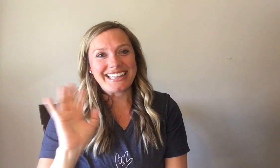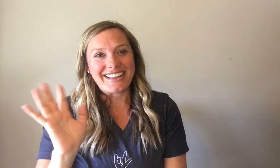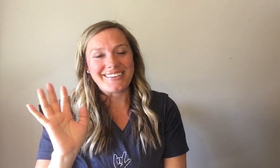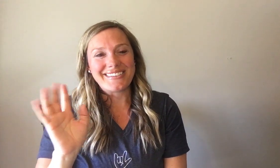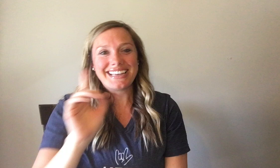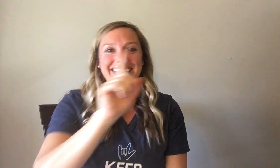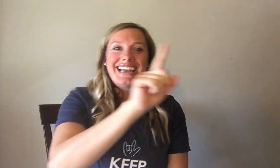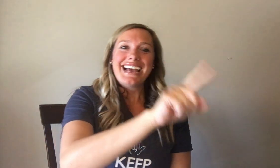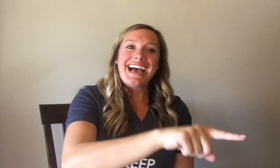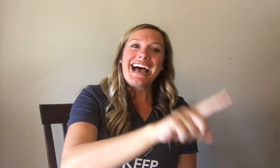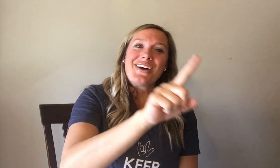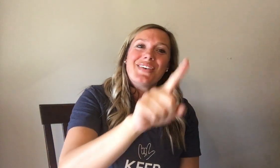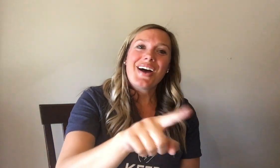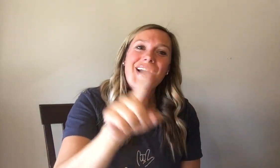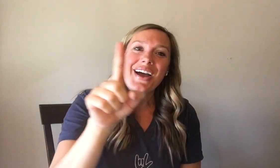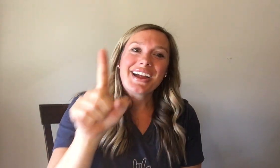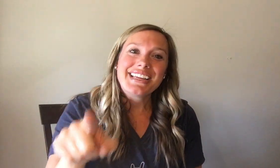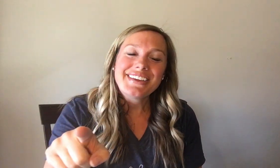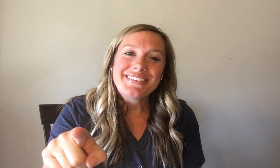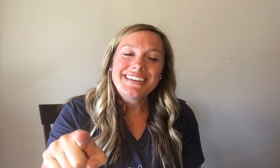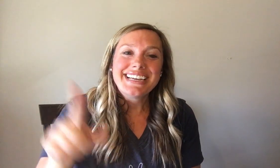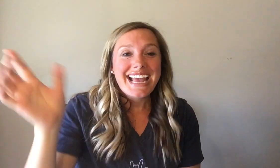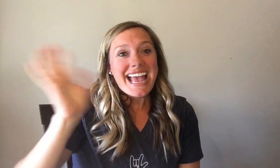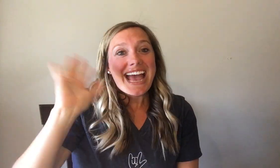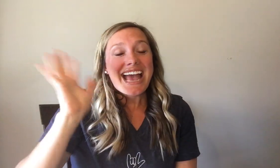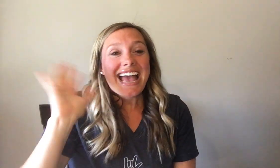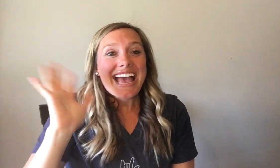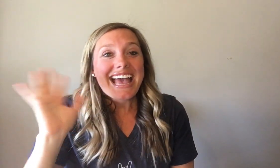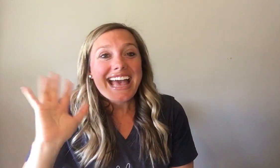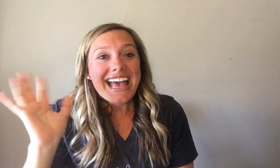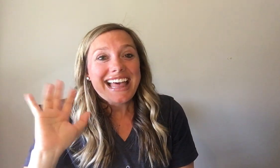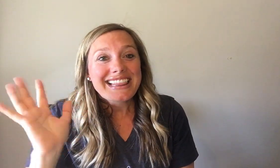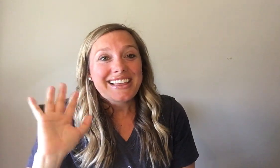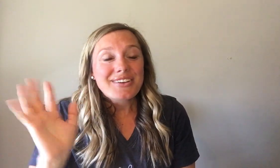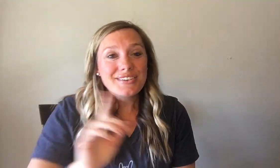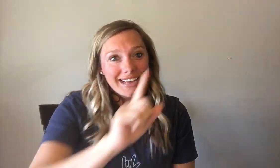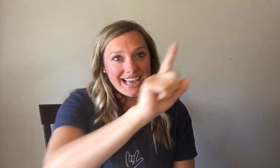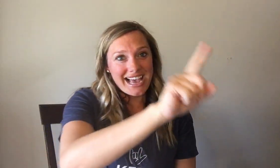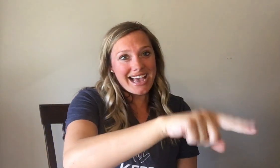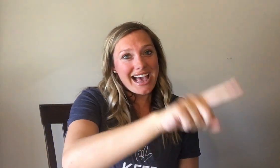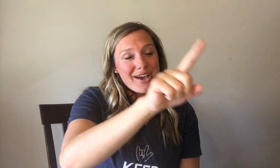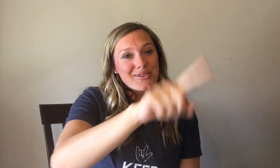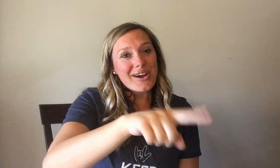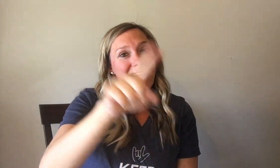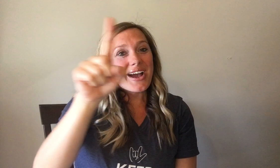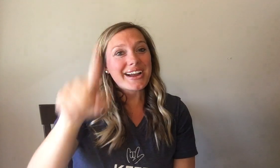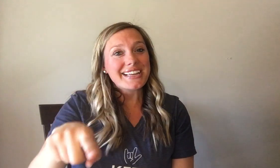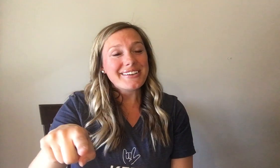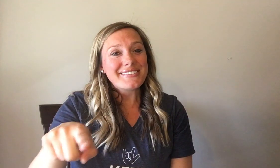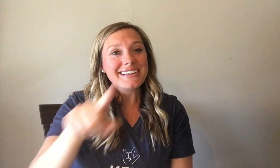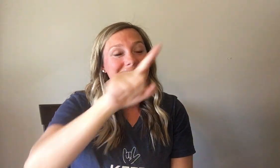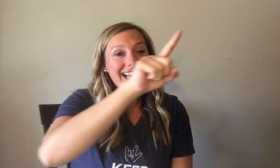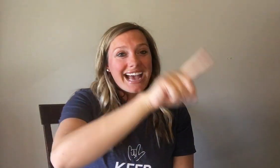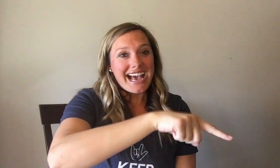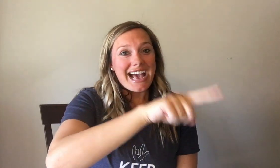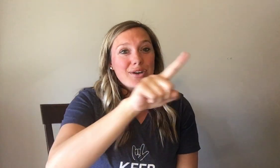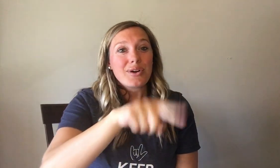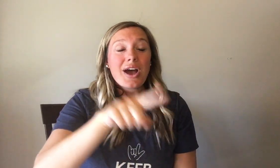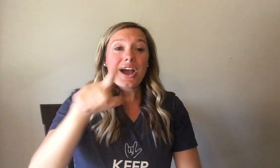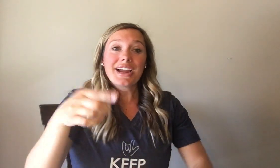Hello. How are you? Hello, how are you? How are